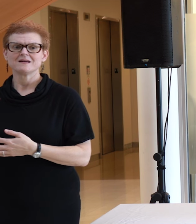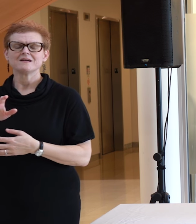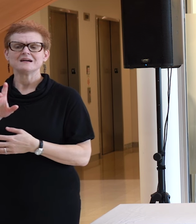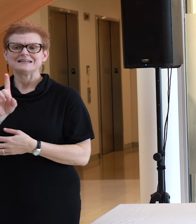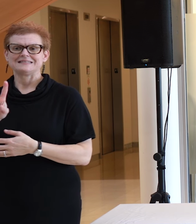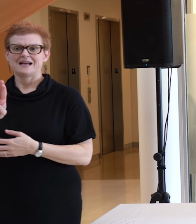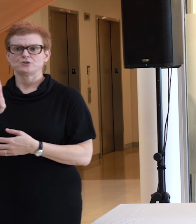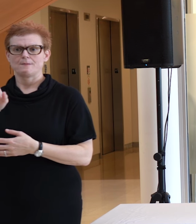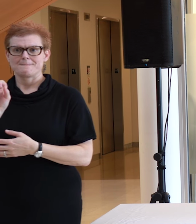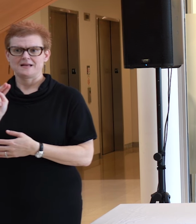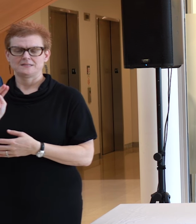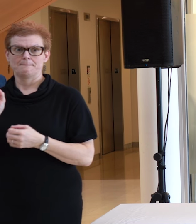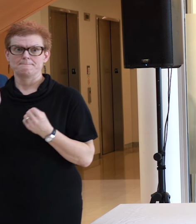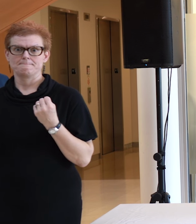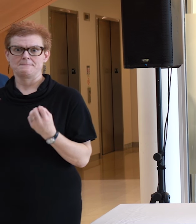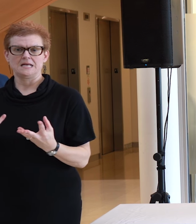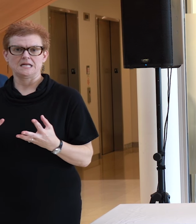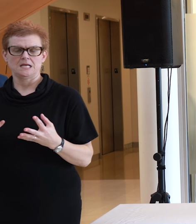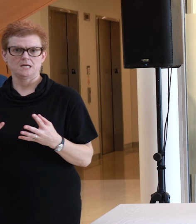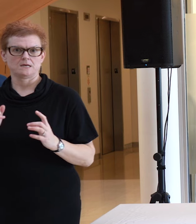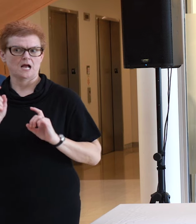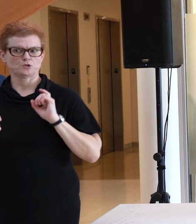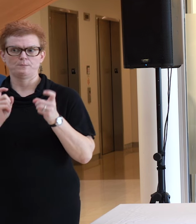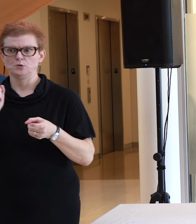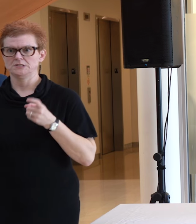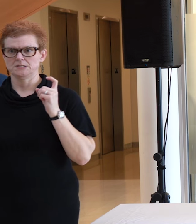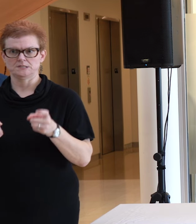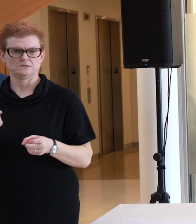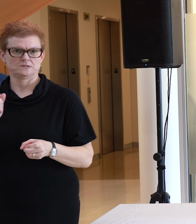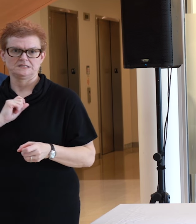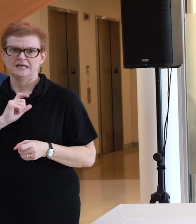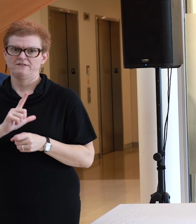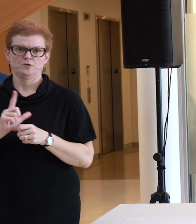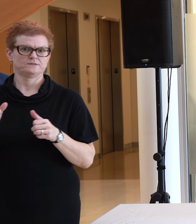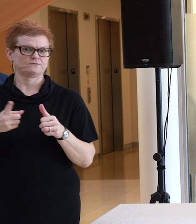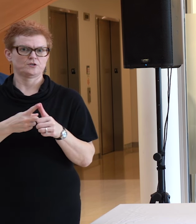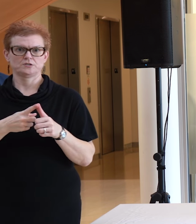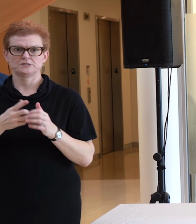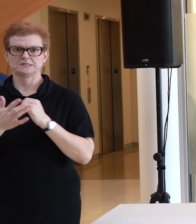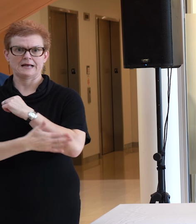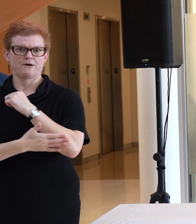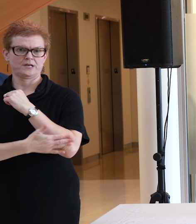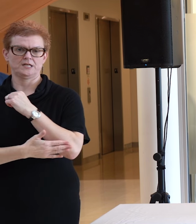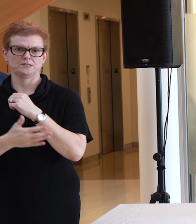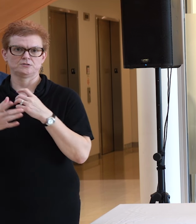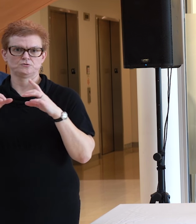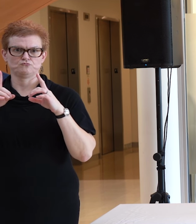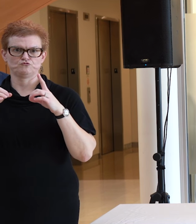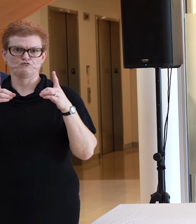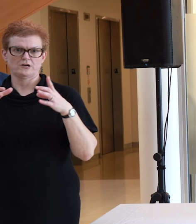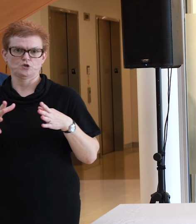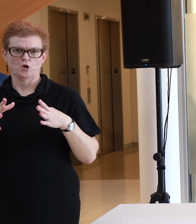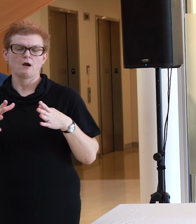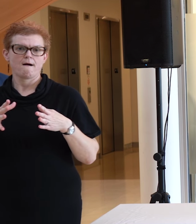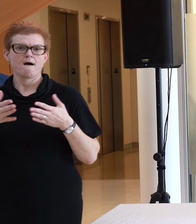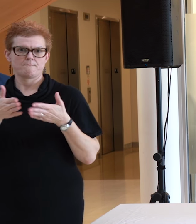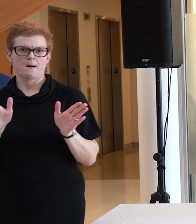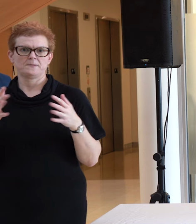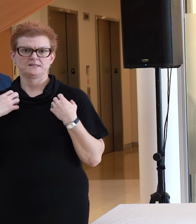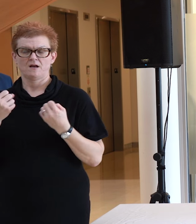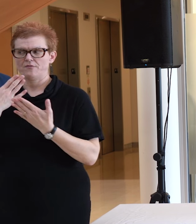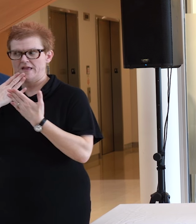contributions to public health and service in being St. Louis County's first Director of Public Health. So thank you to